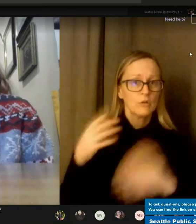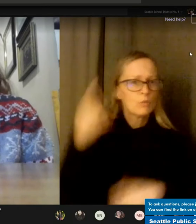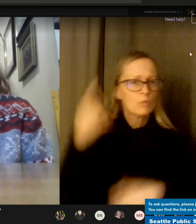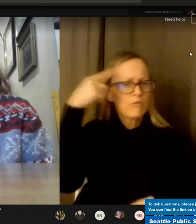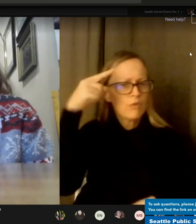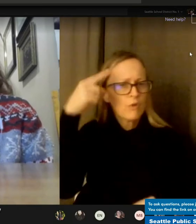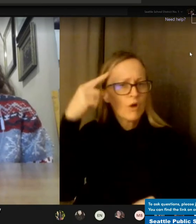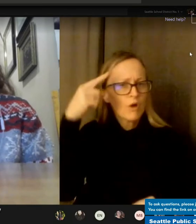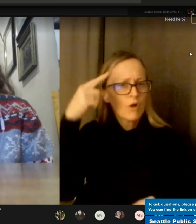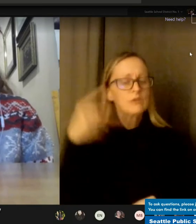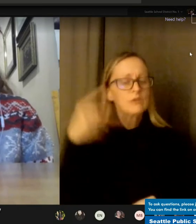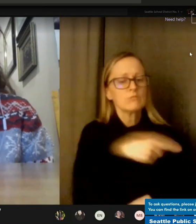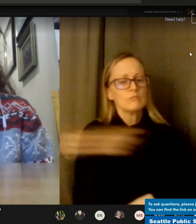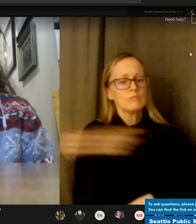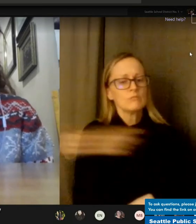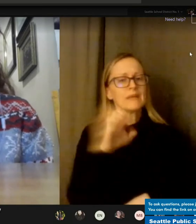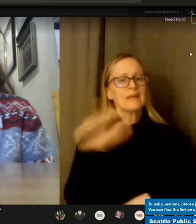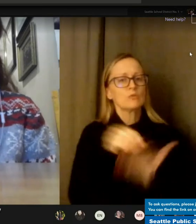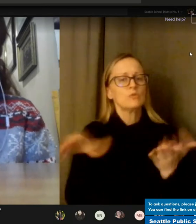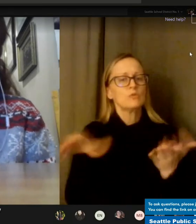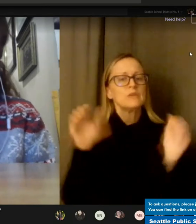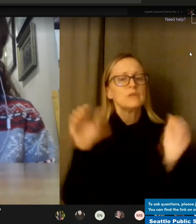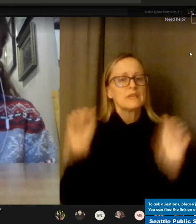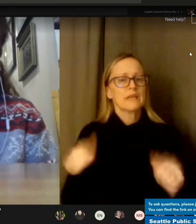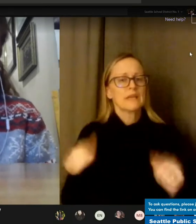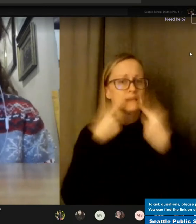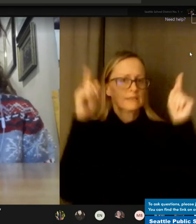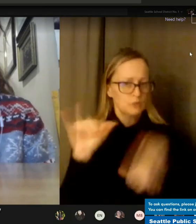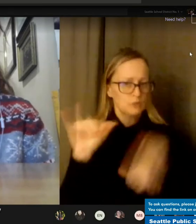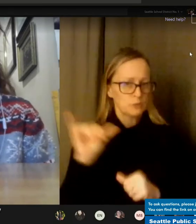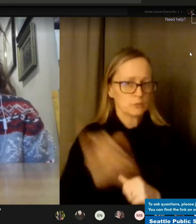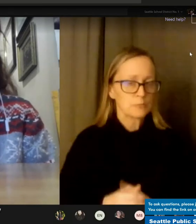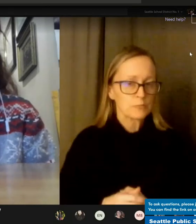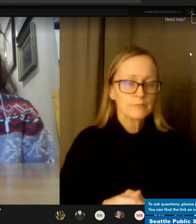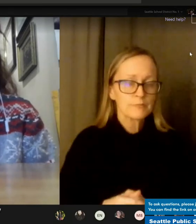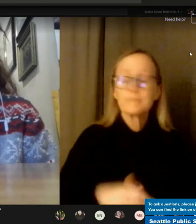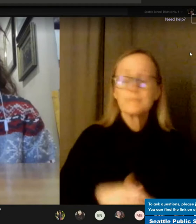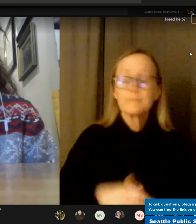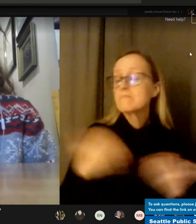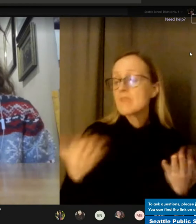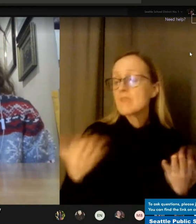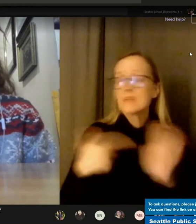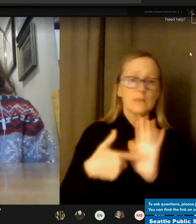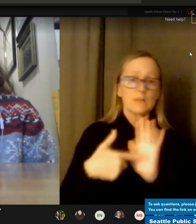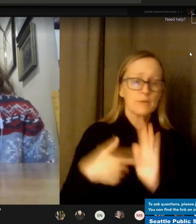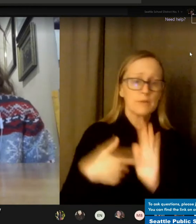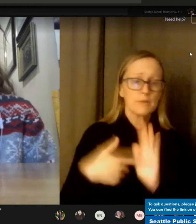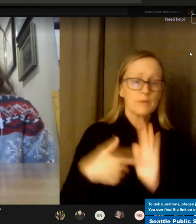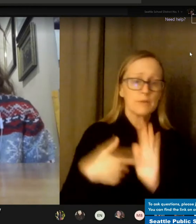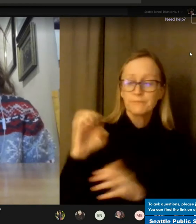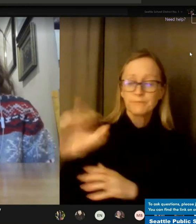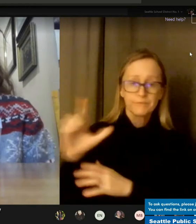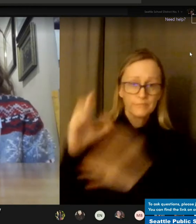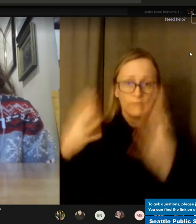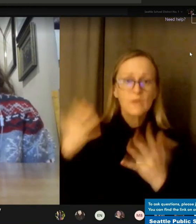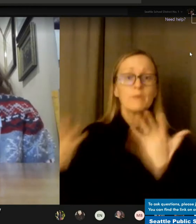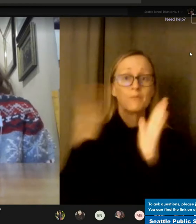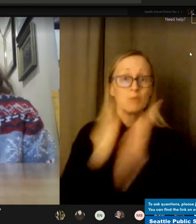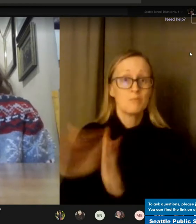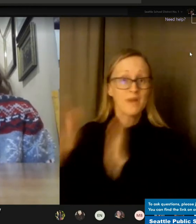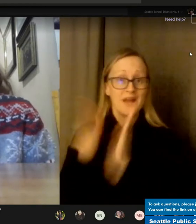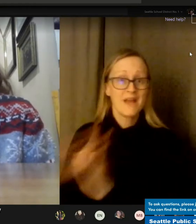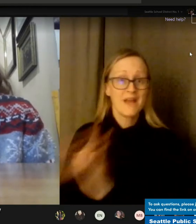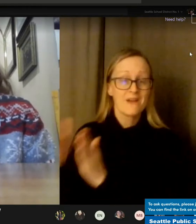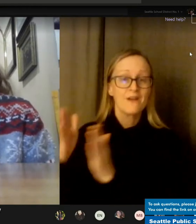learners. For example, an ELD teacher may prepare the class PowerPoint with pictures for the